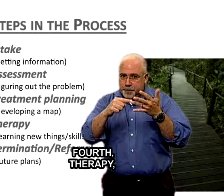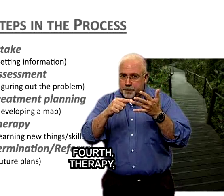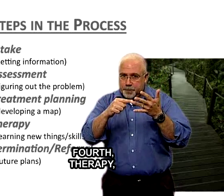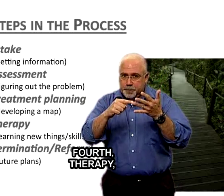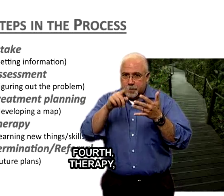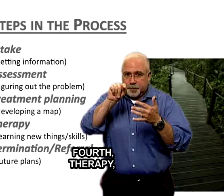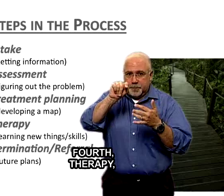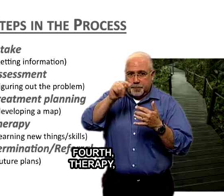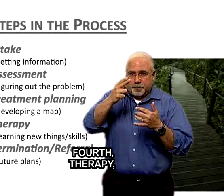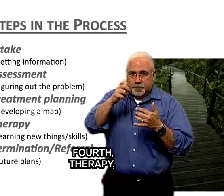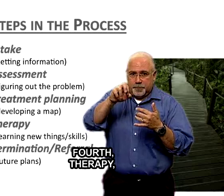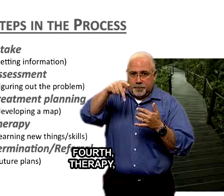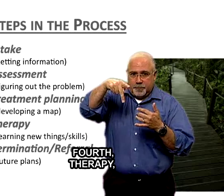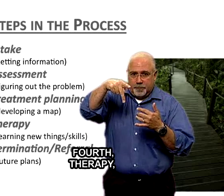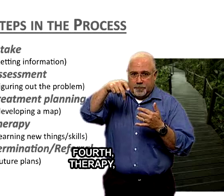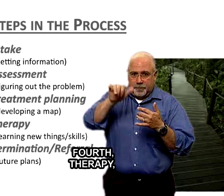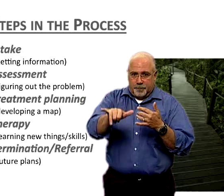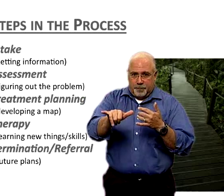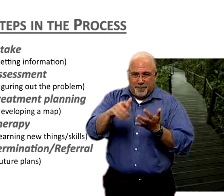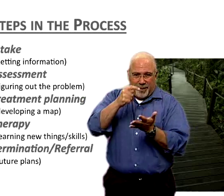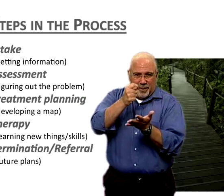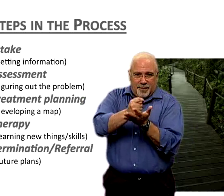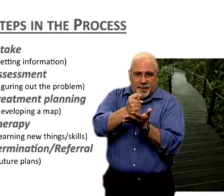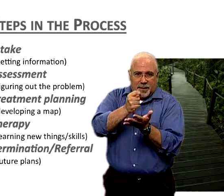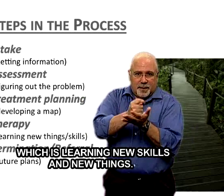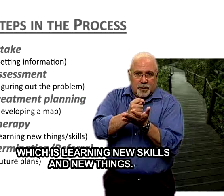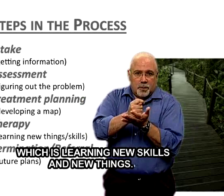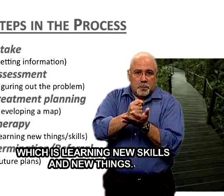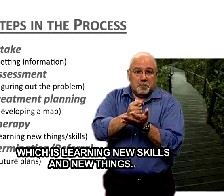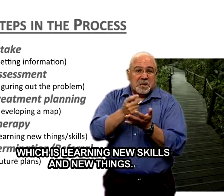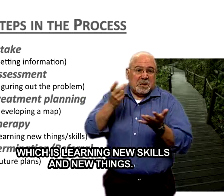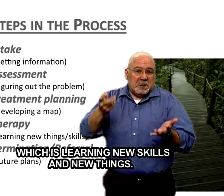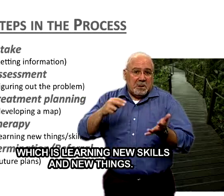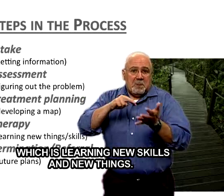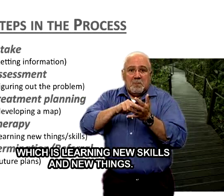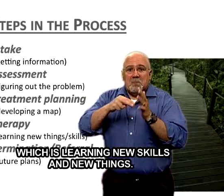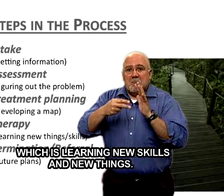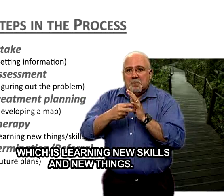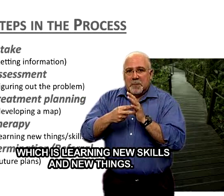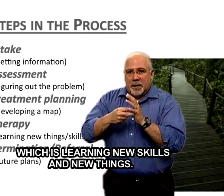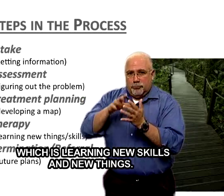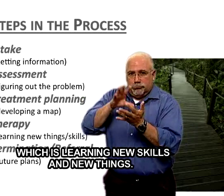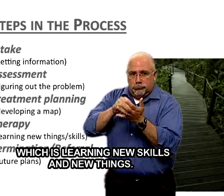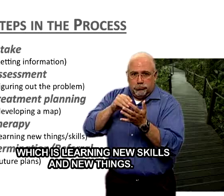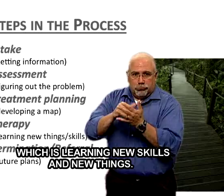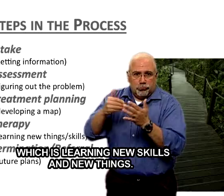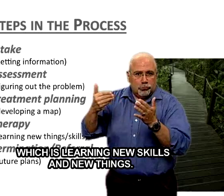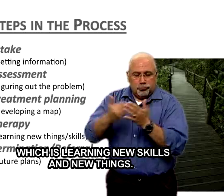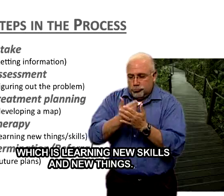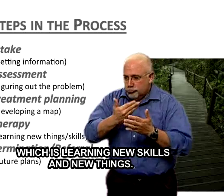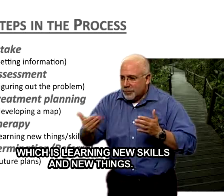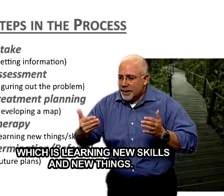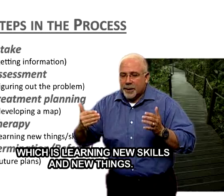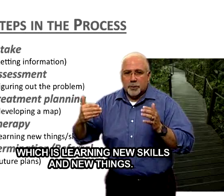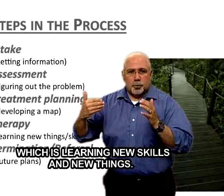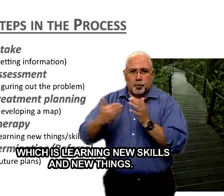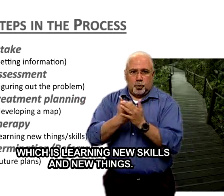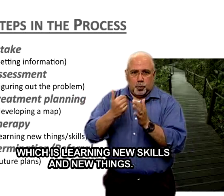Fourth, therapy, which is learning new skills and new things.